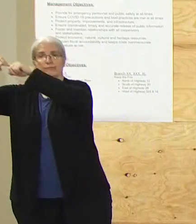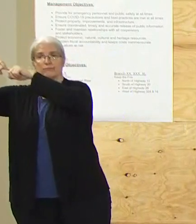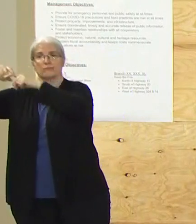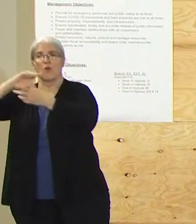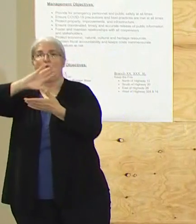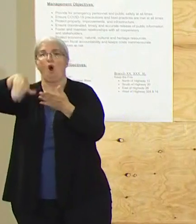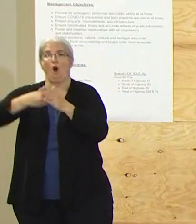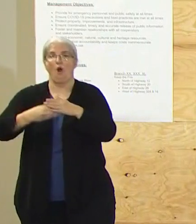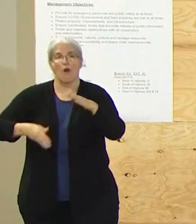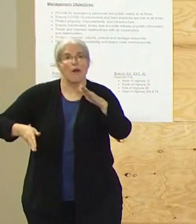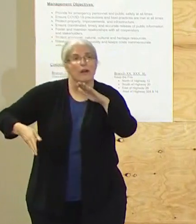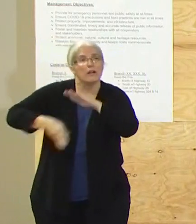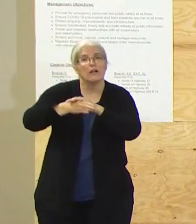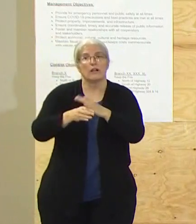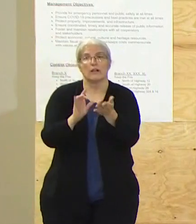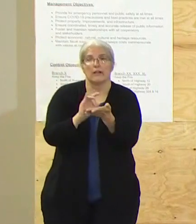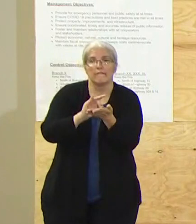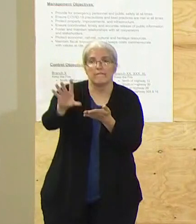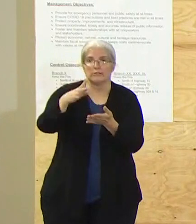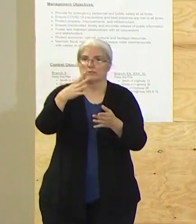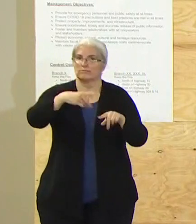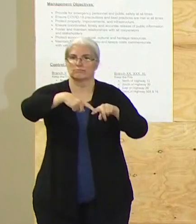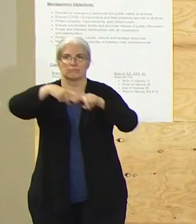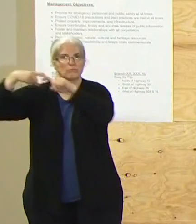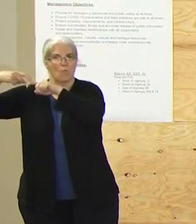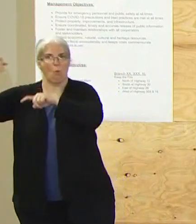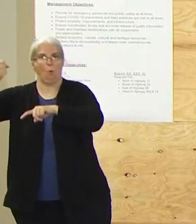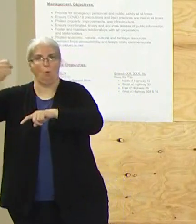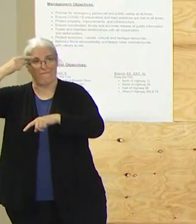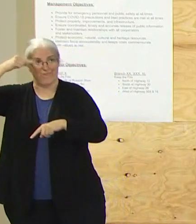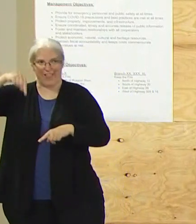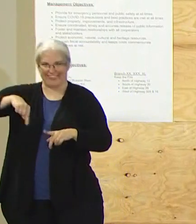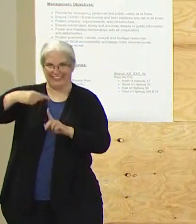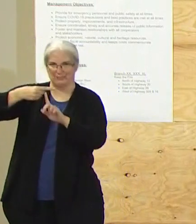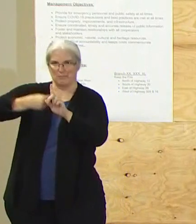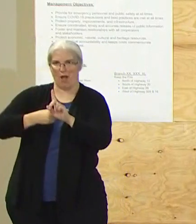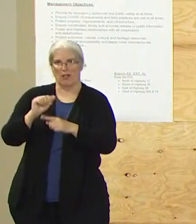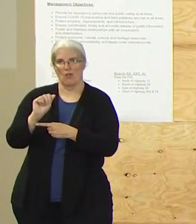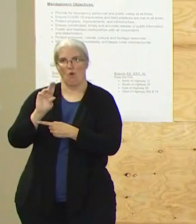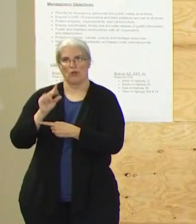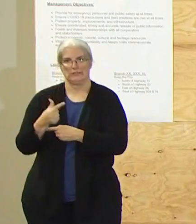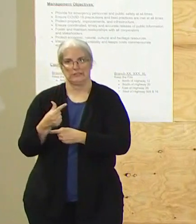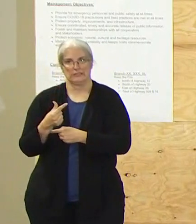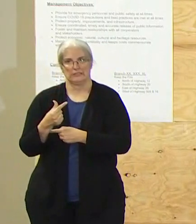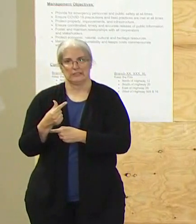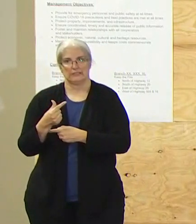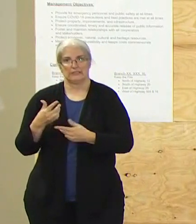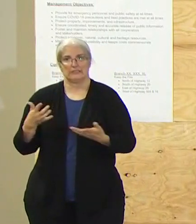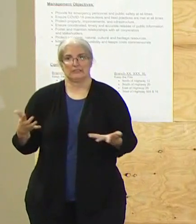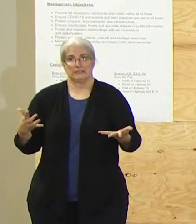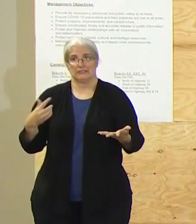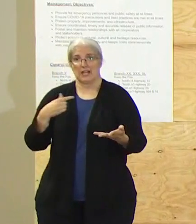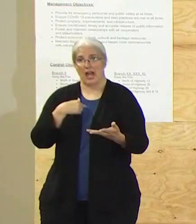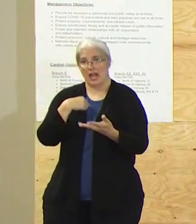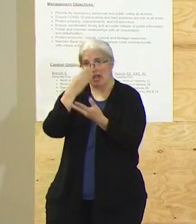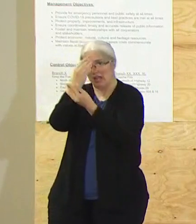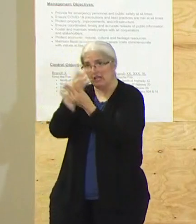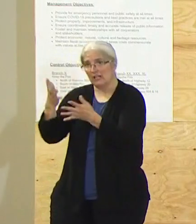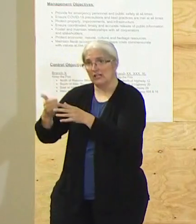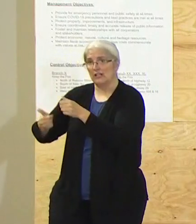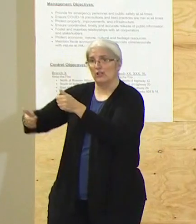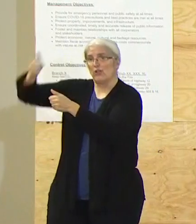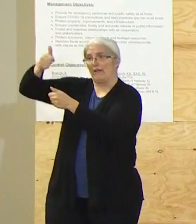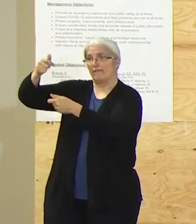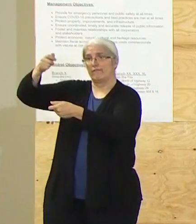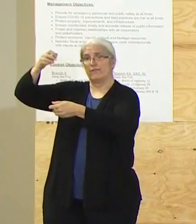members of the legislature, a request directly made by our administration, directly by me to the Chief Justice. Couldn't be more grateful